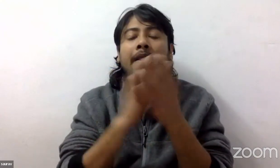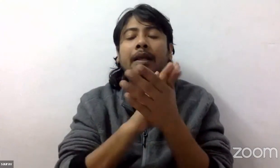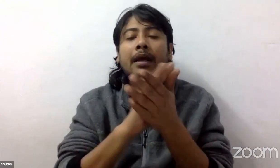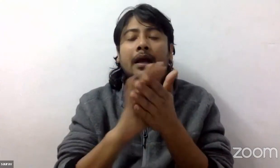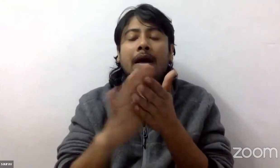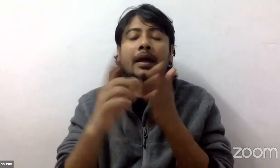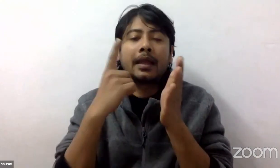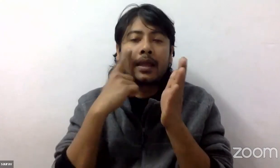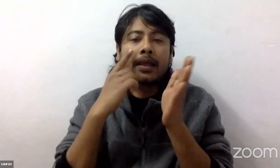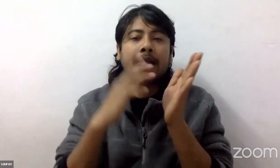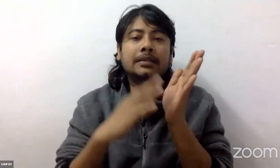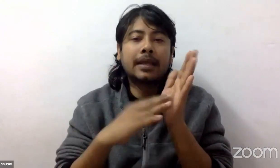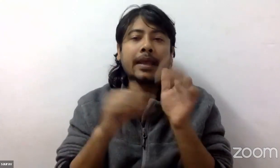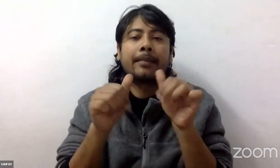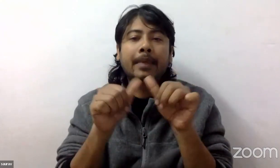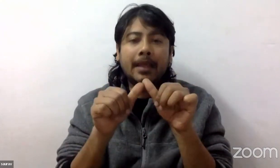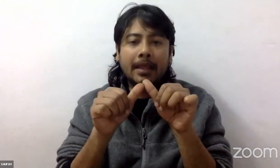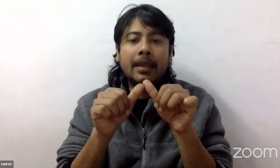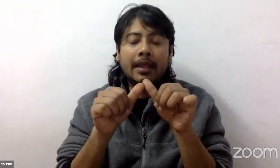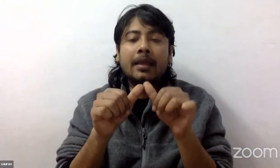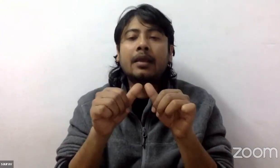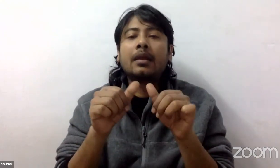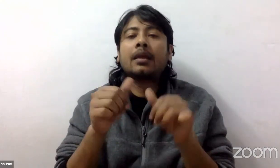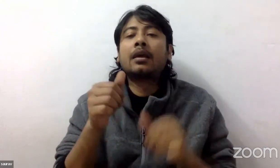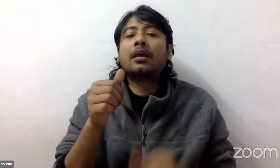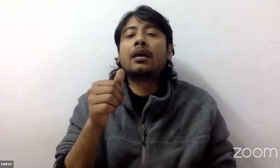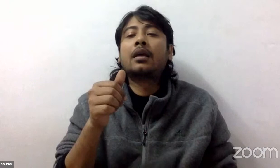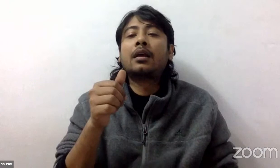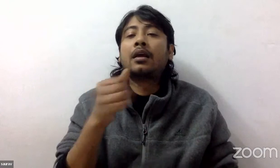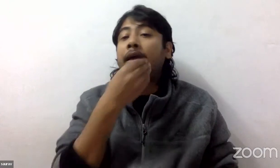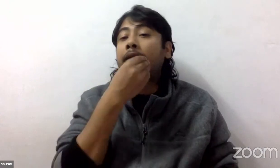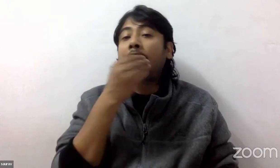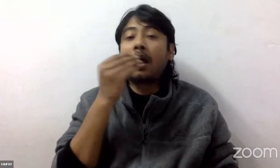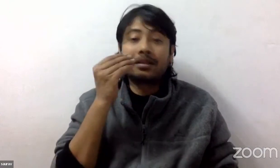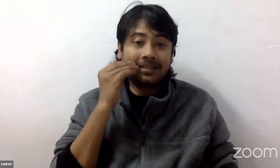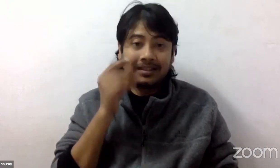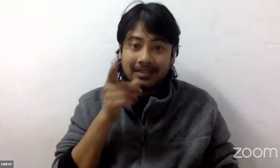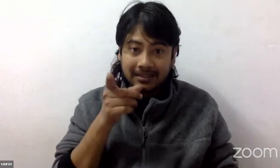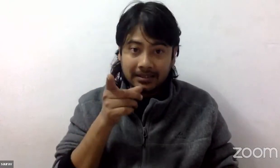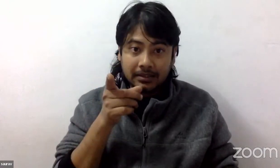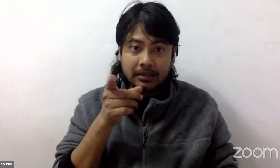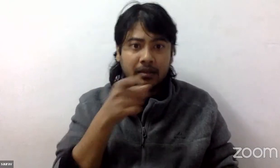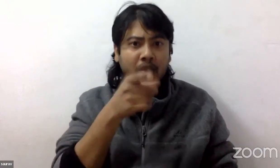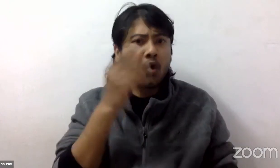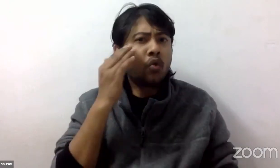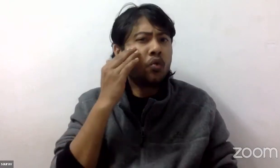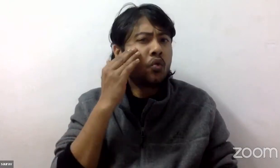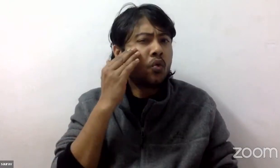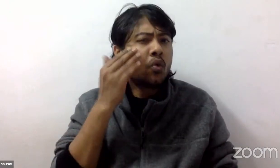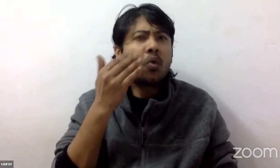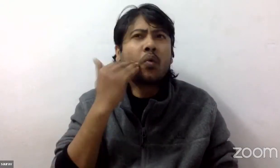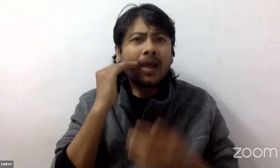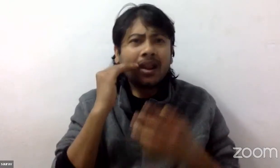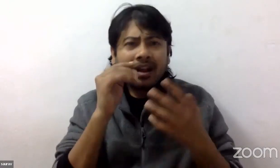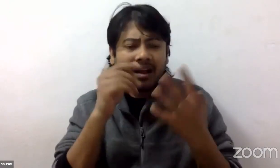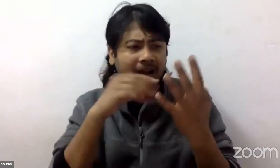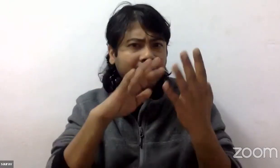when you download the app and you go through each month, you'll get a list, you'll get to see all Ekadashis in each